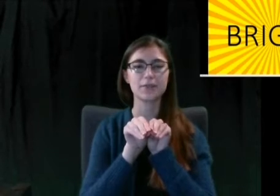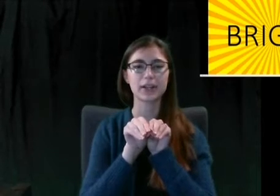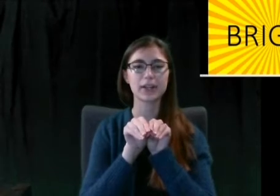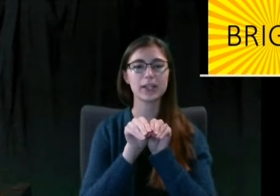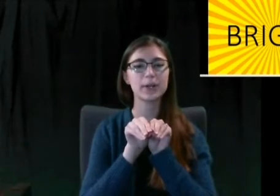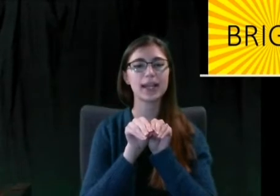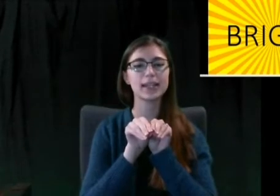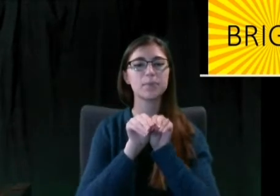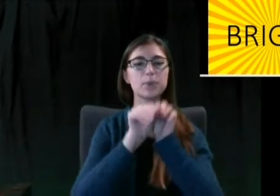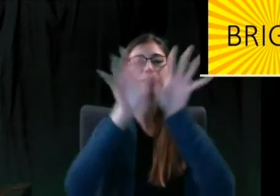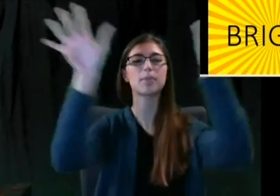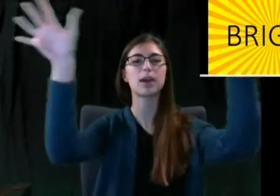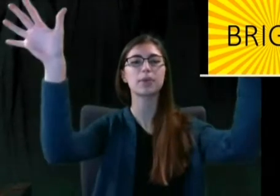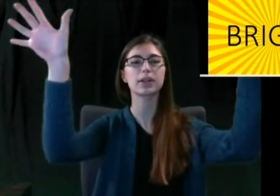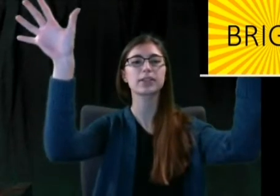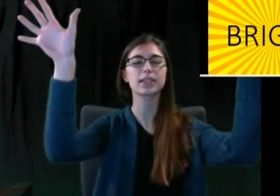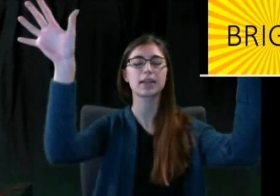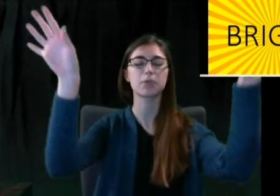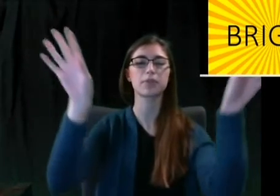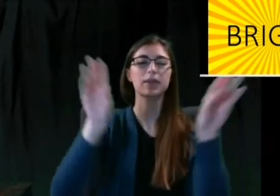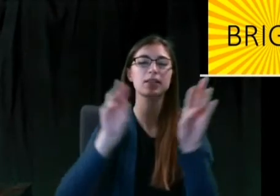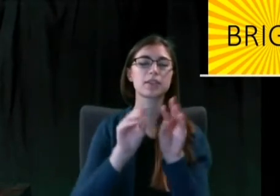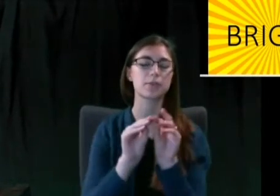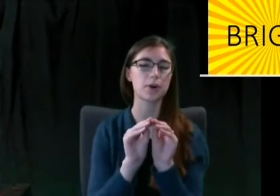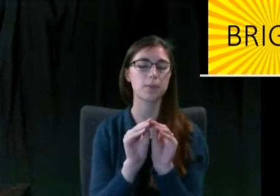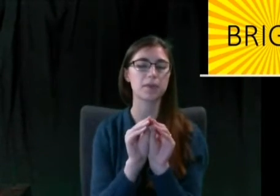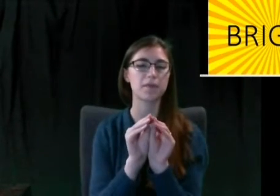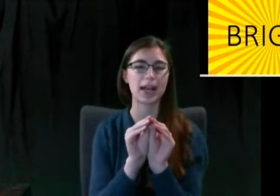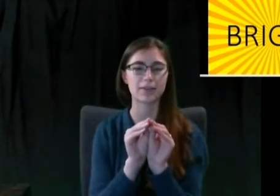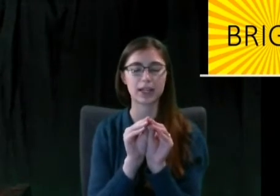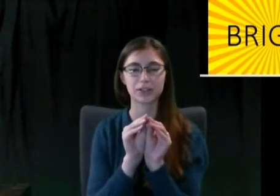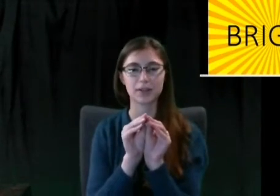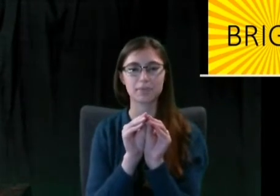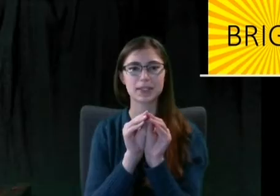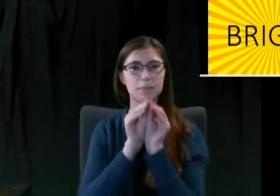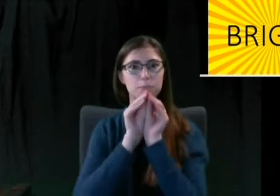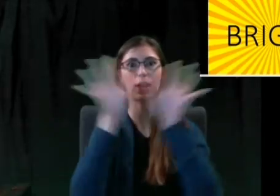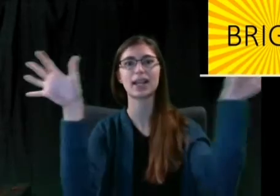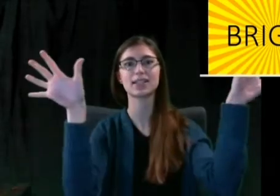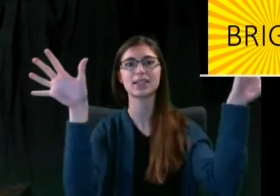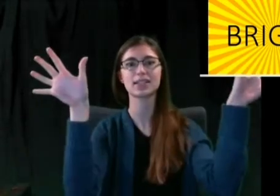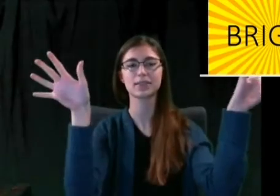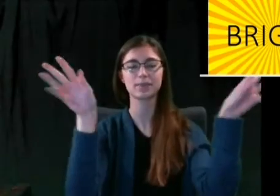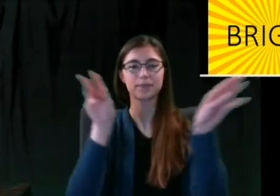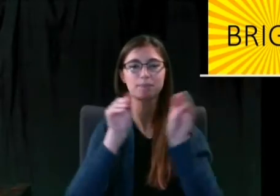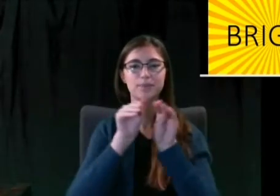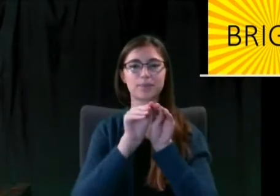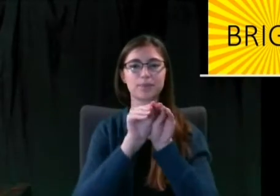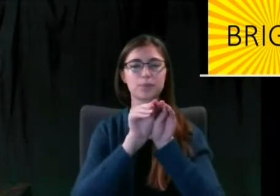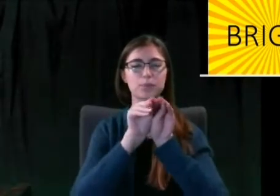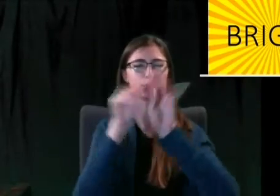of you and then move them outwards and move them into open 5 hand shapes. Bright.